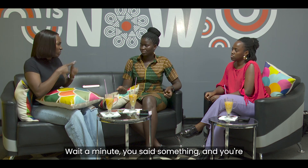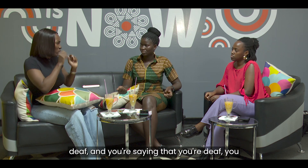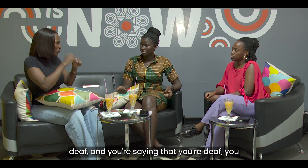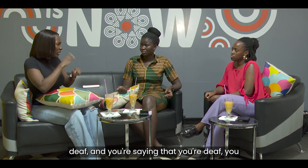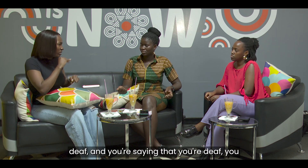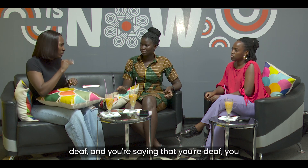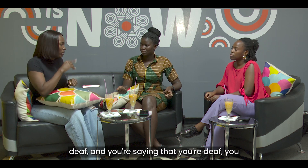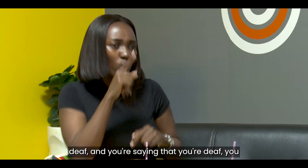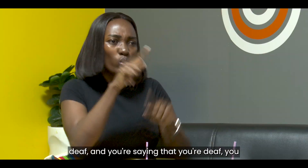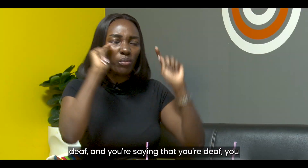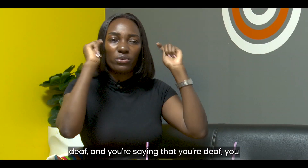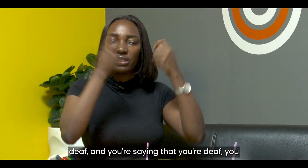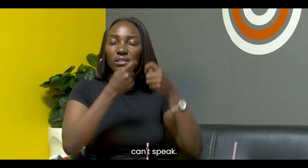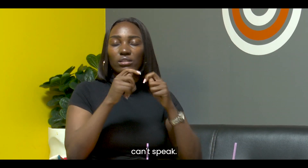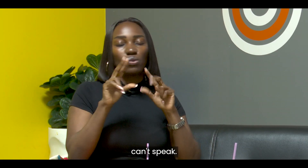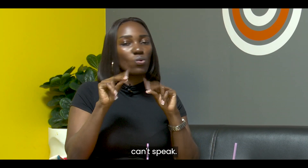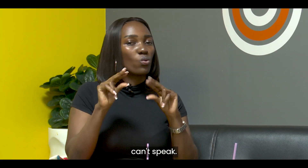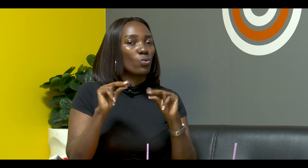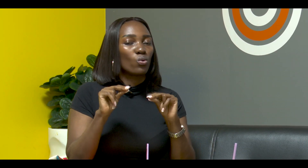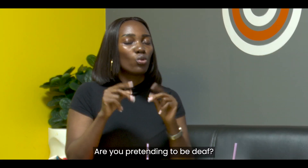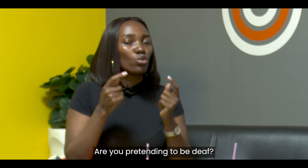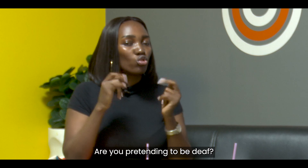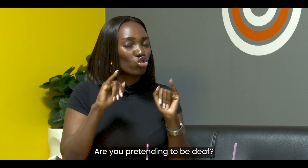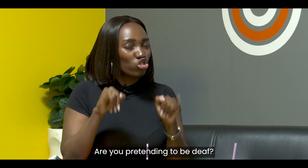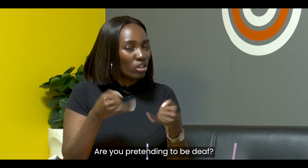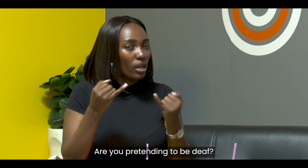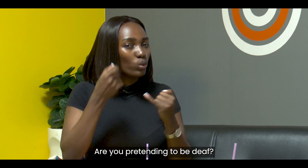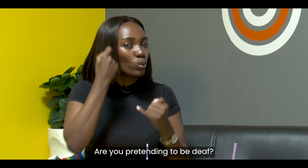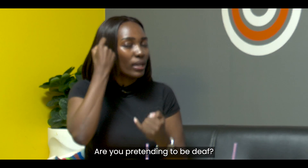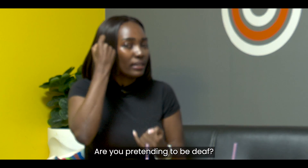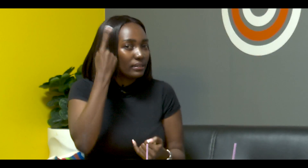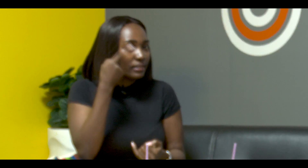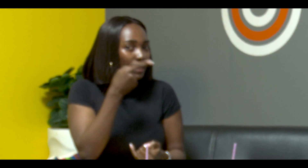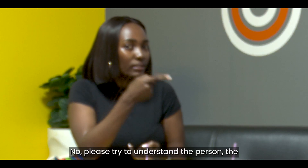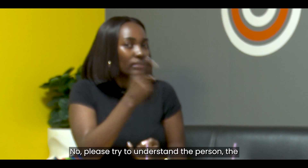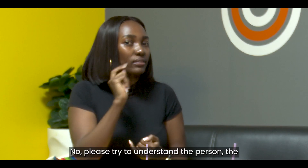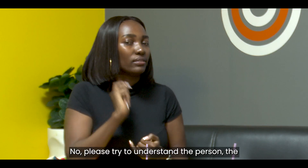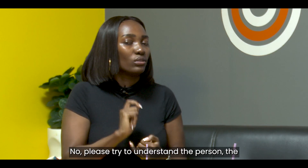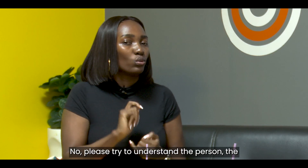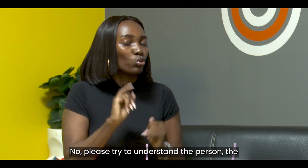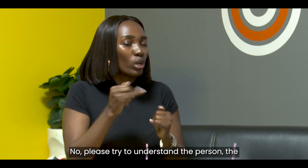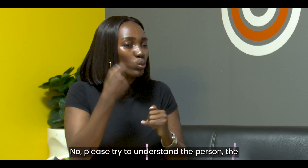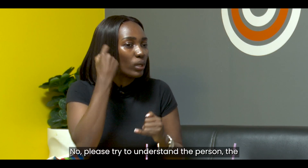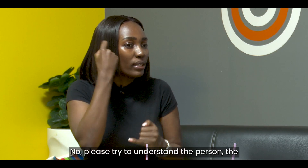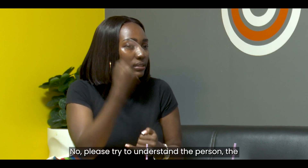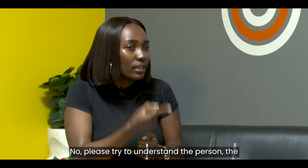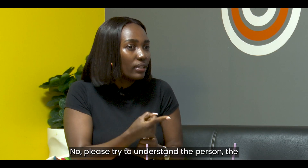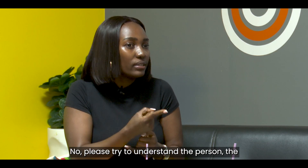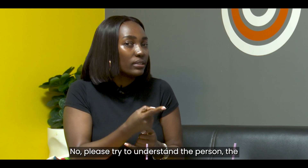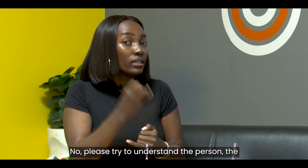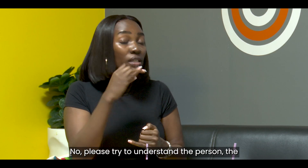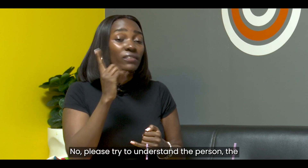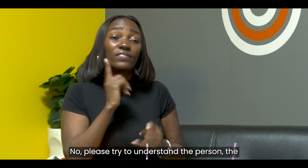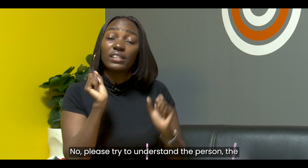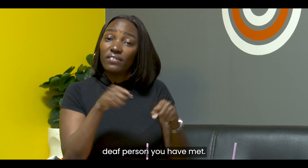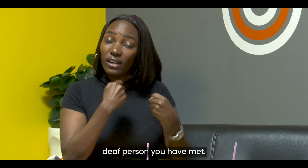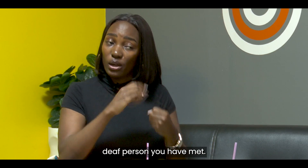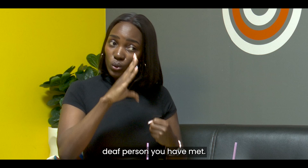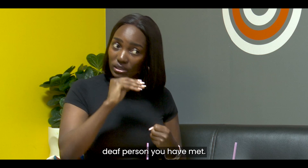and you're saying that you're deaf, you can't speak. Are you pretending to be deaf? No, please try to understand the deaf person you have